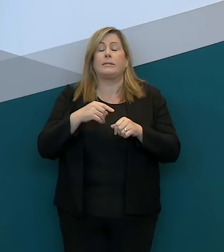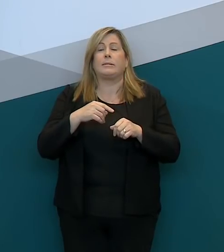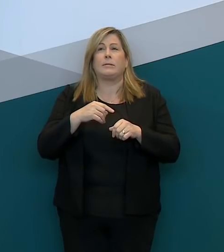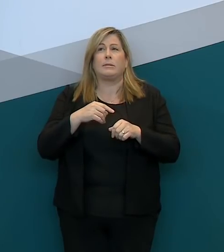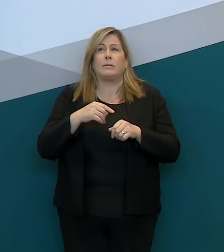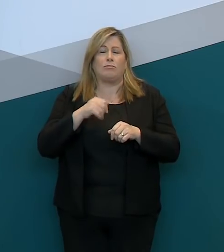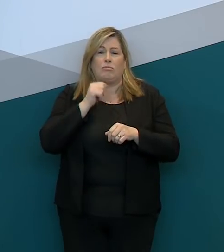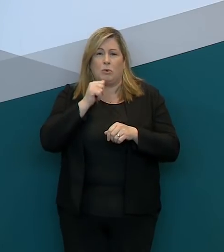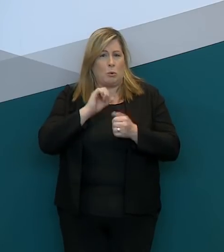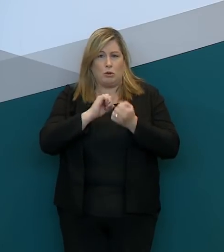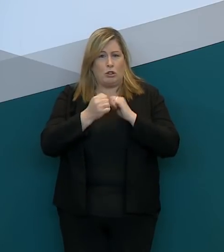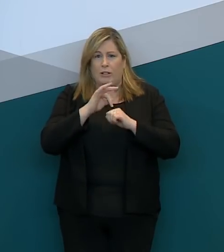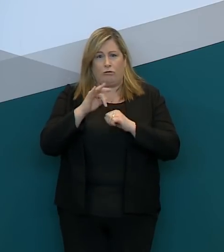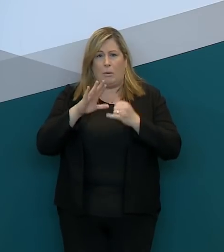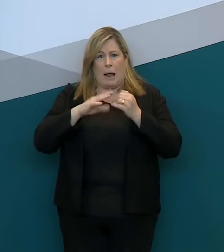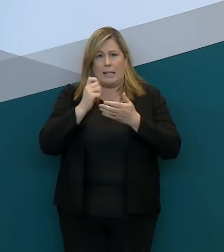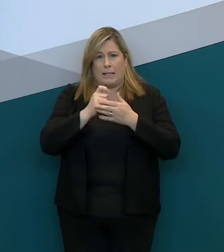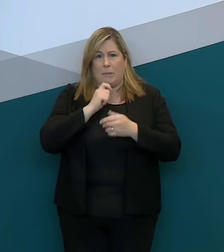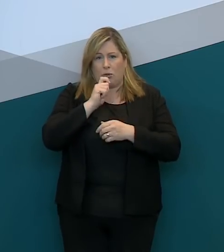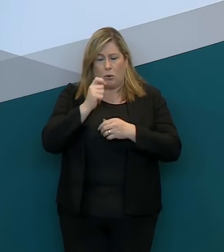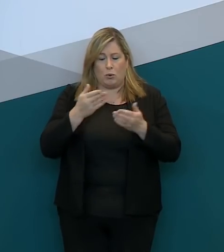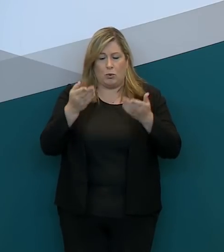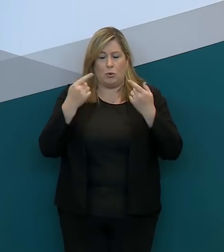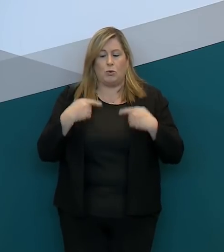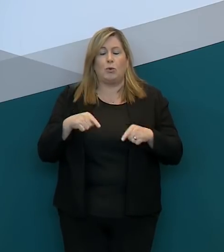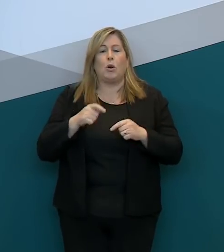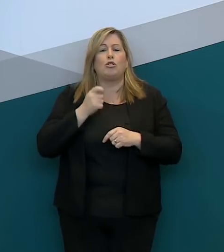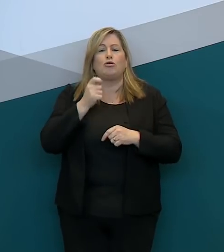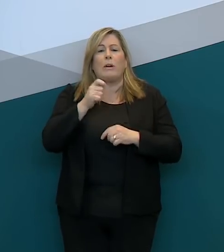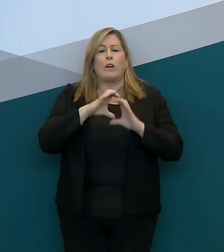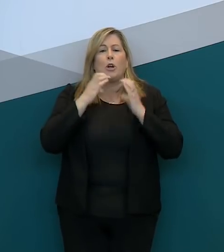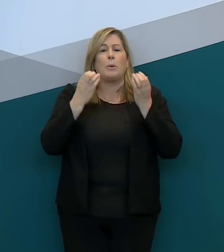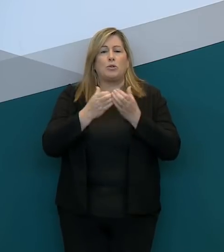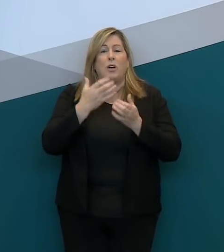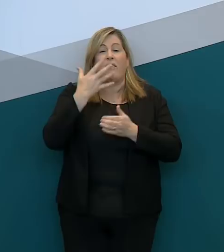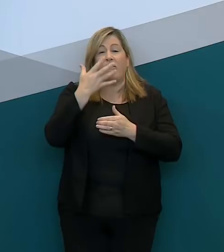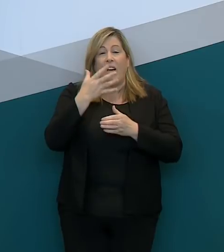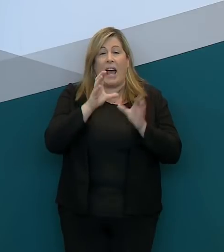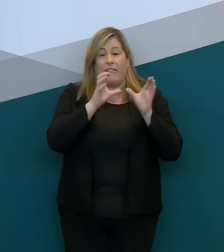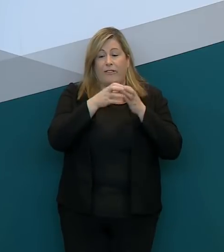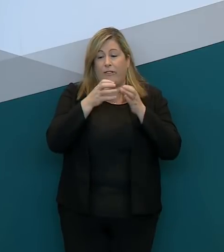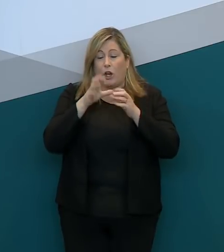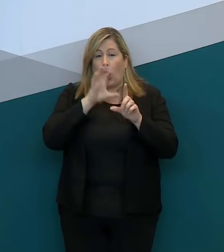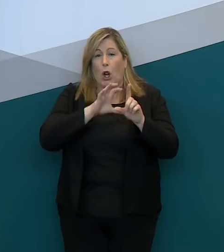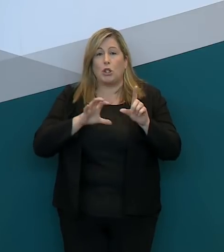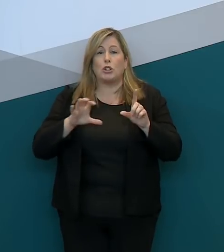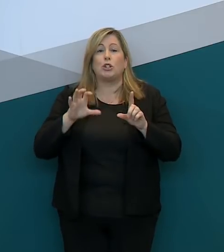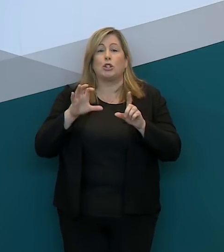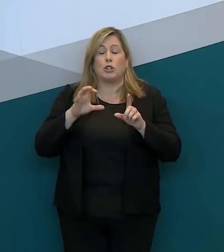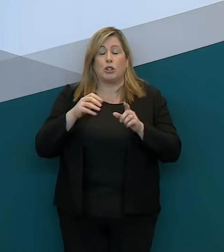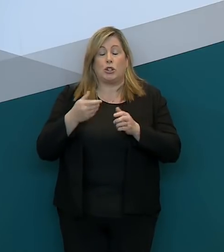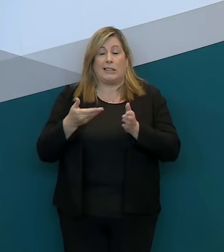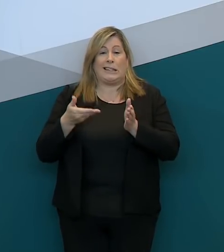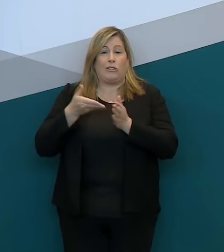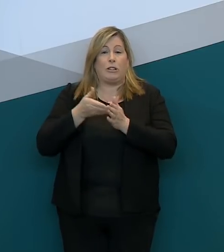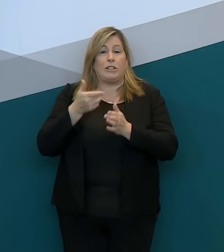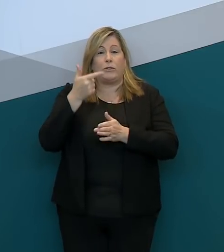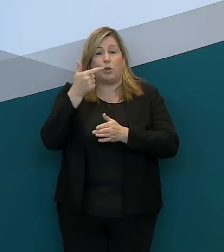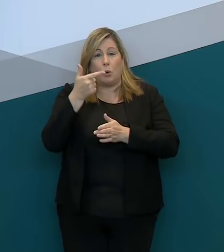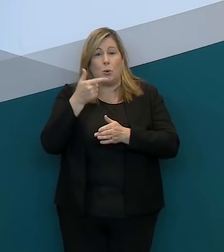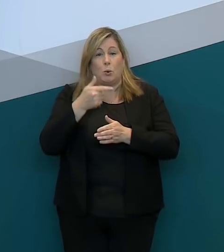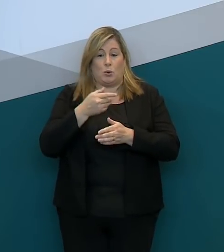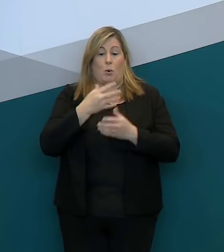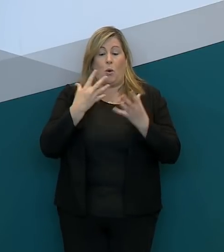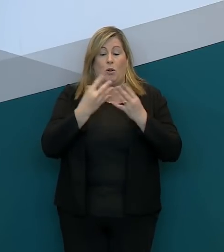that's no change. In respect of our travelling community, 5 clusters, an increase of 2 since we last reported to you, accounting for